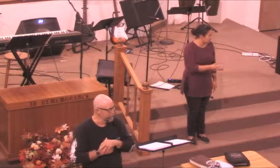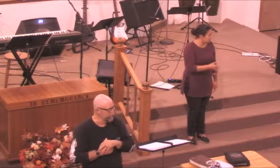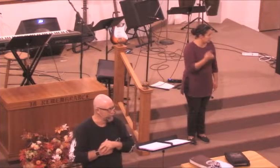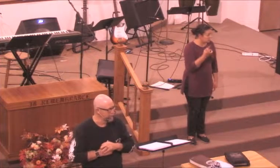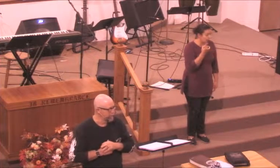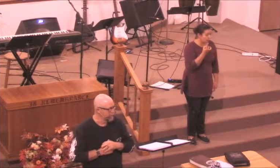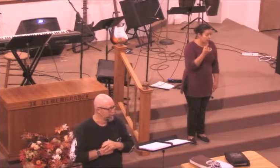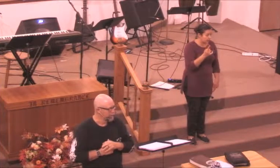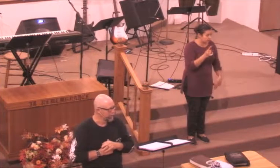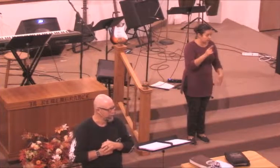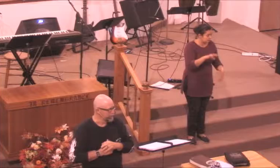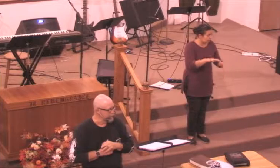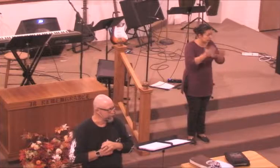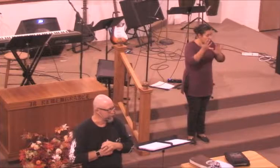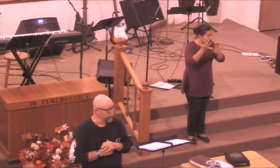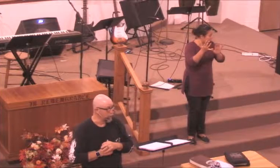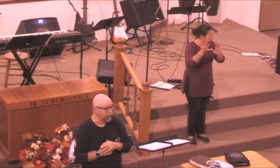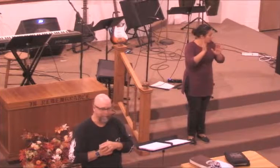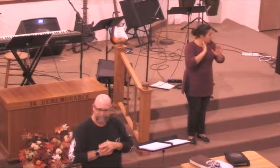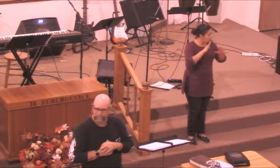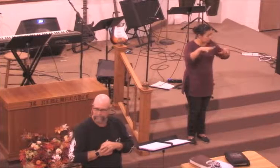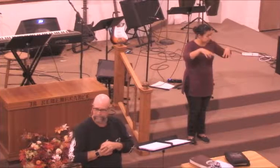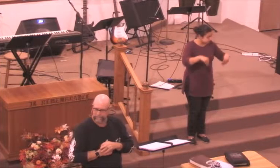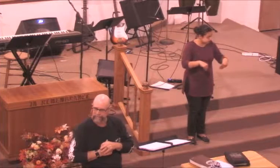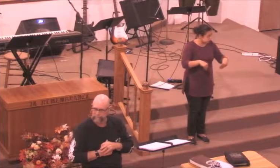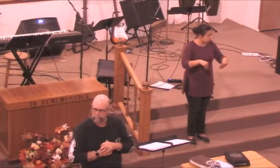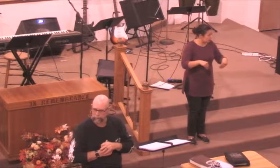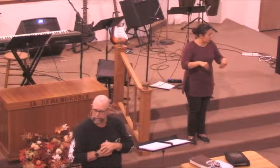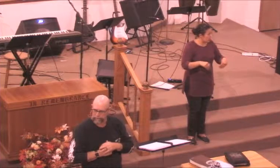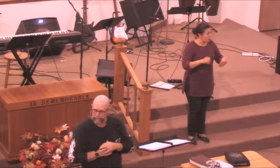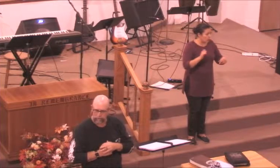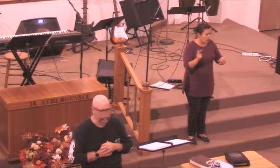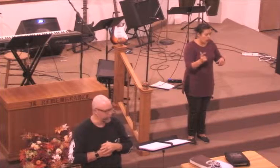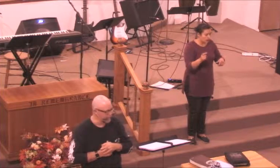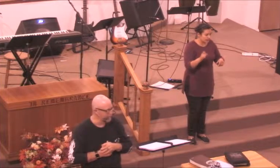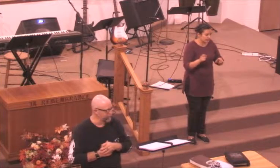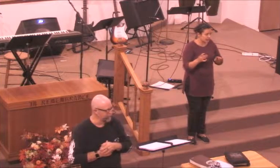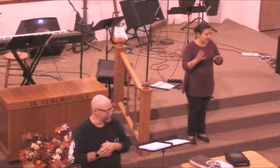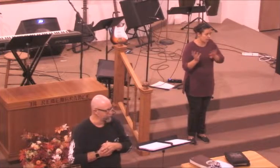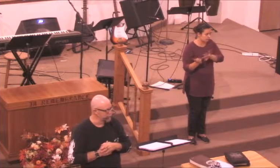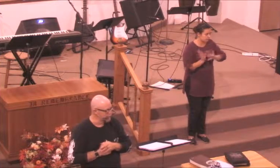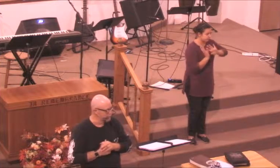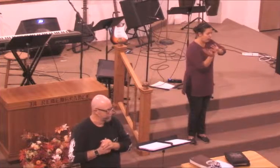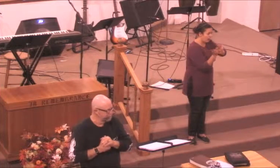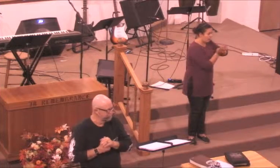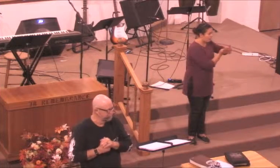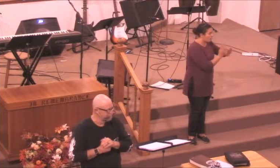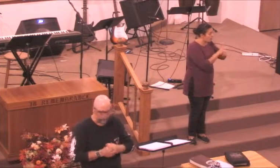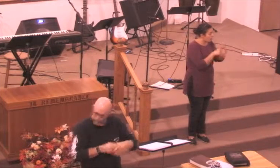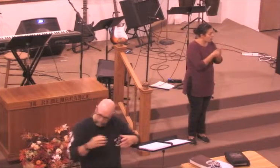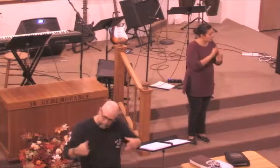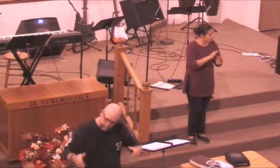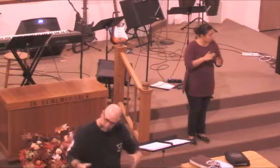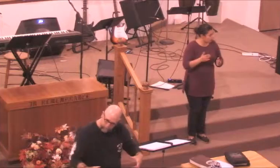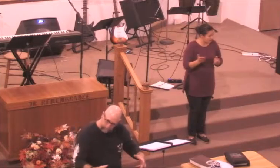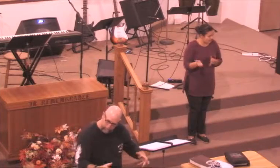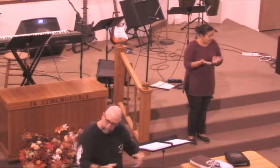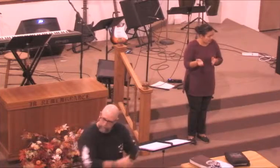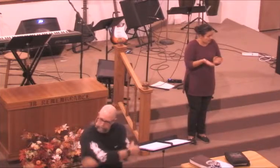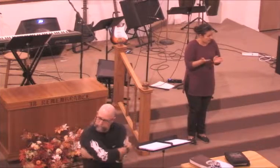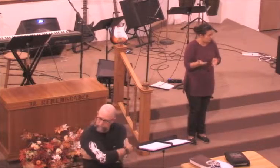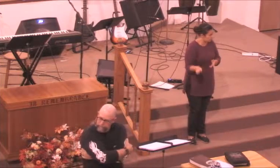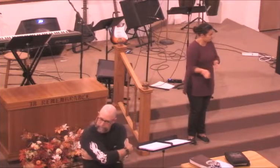malfunction somewhere. They're going to shut it down. You all need to disembark, take all your carry-on luggage with you. So we all